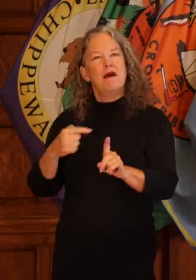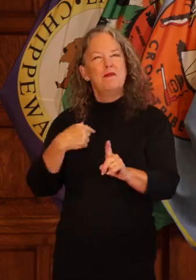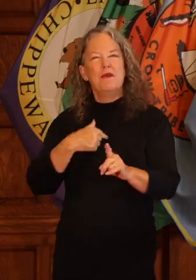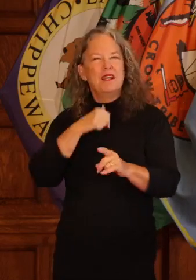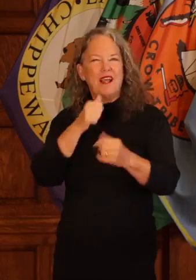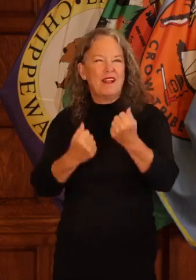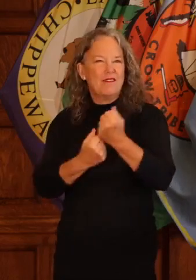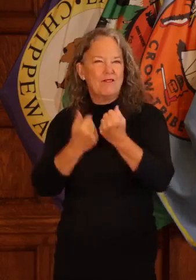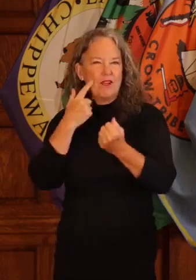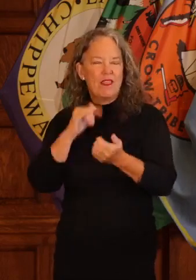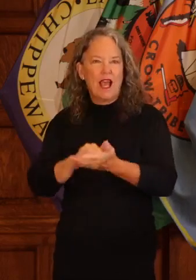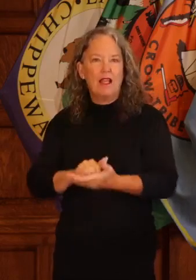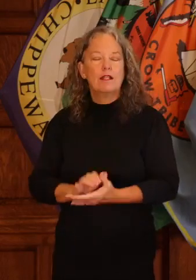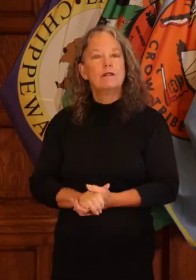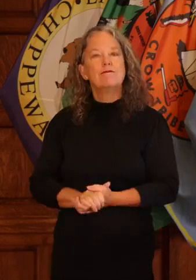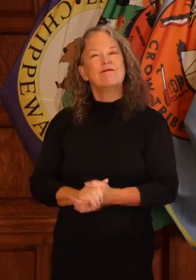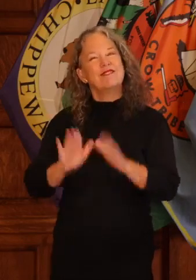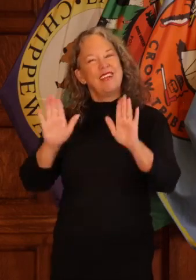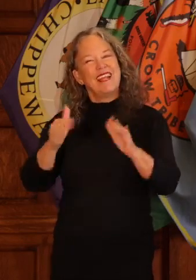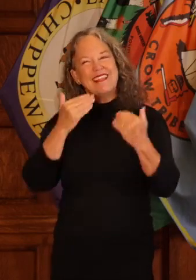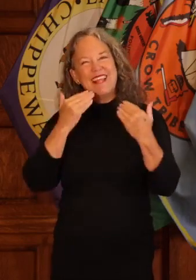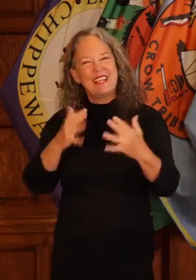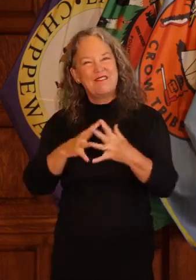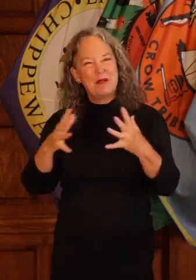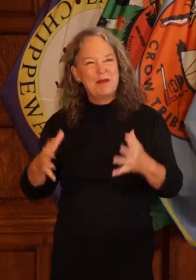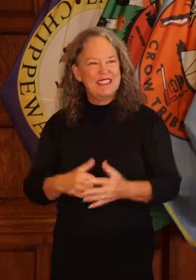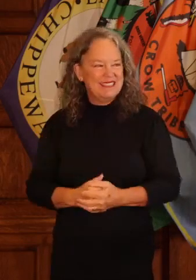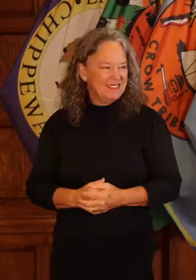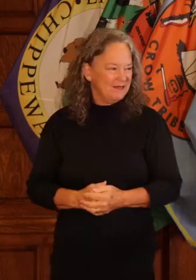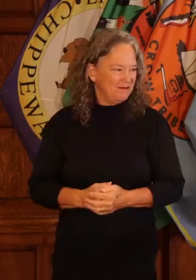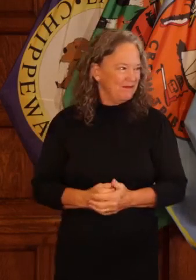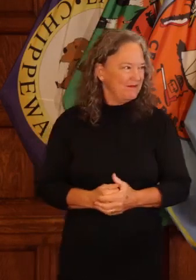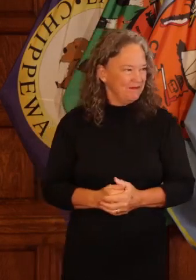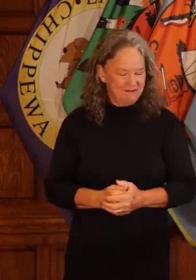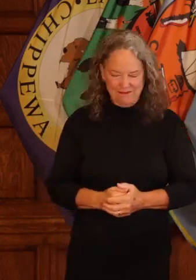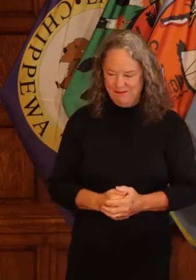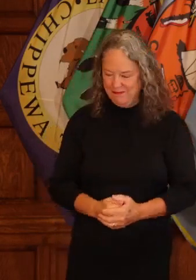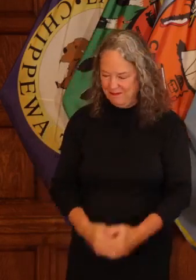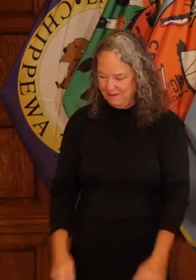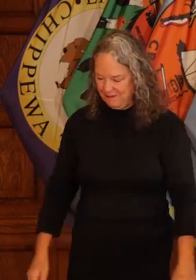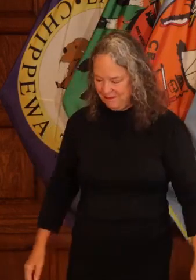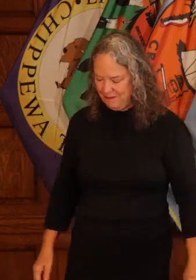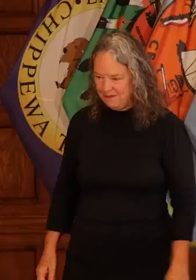advocate for it. Great, thank you very much. Thank you.